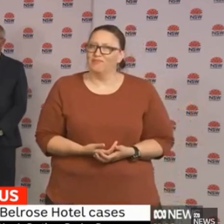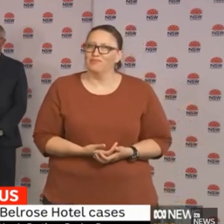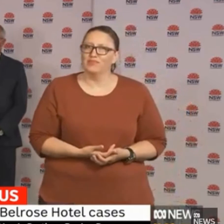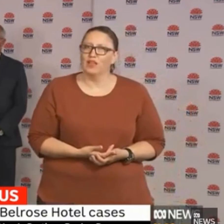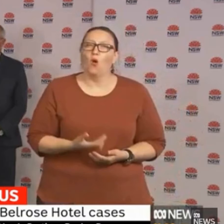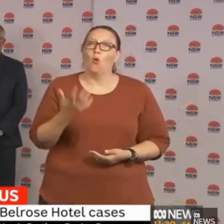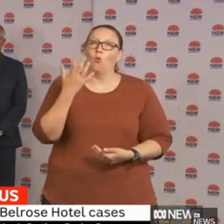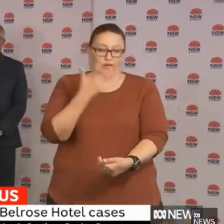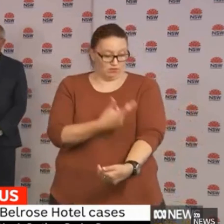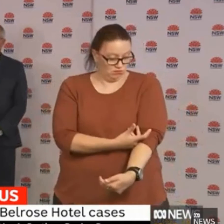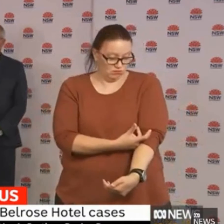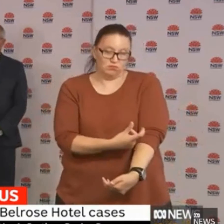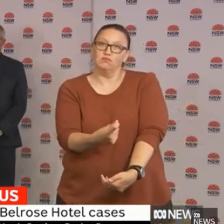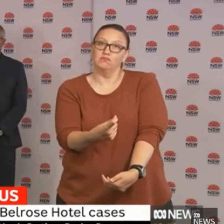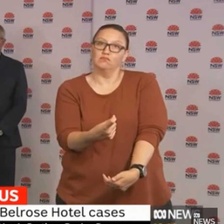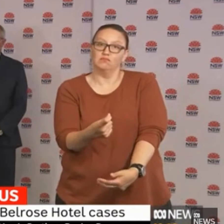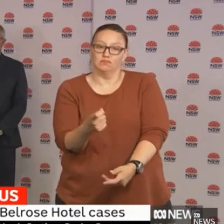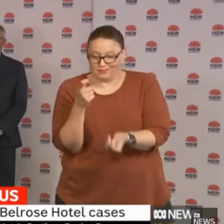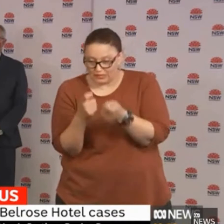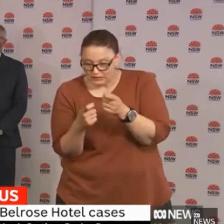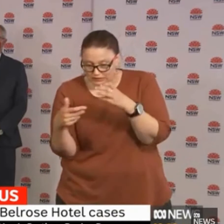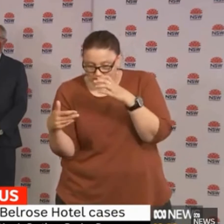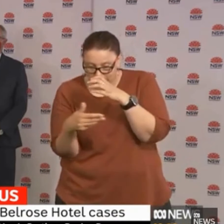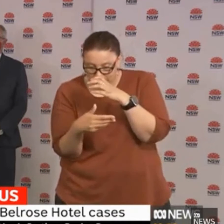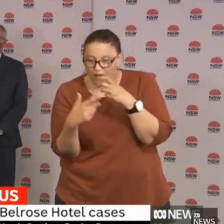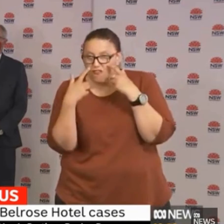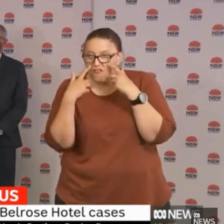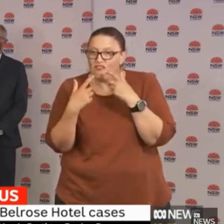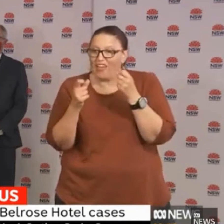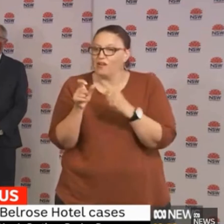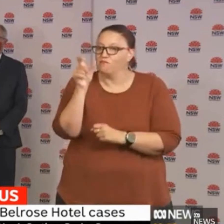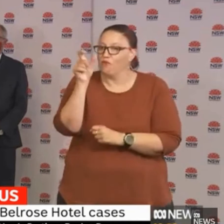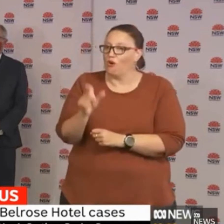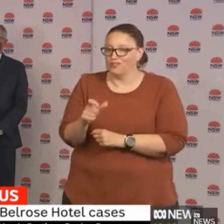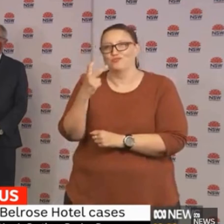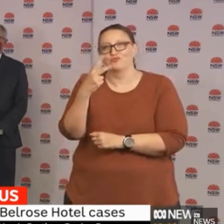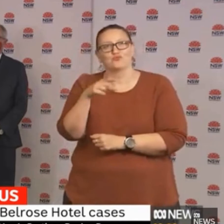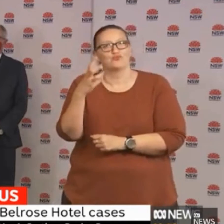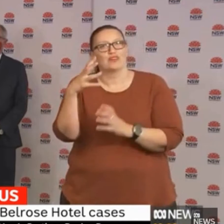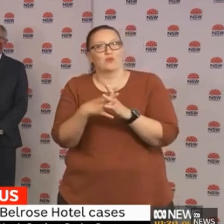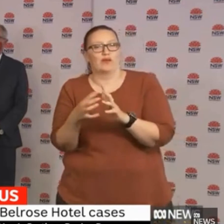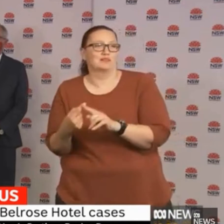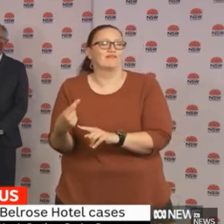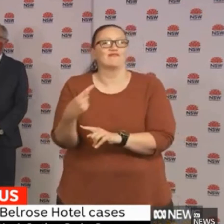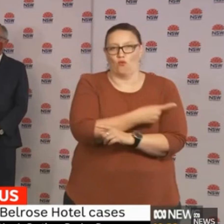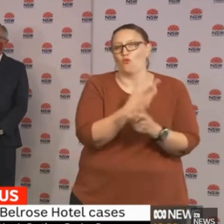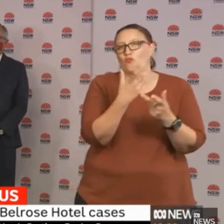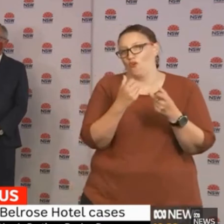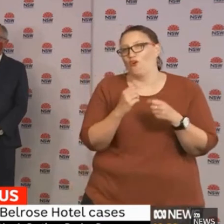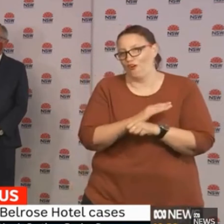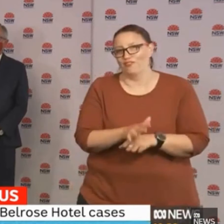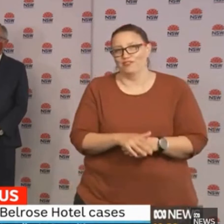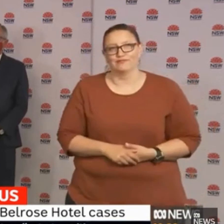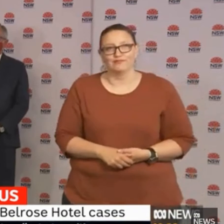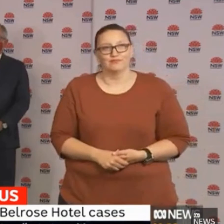much shows that it's consistent with a 2 to 3 week prior to the person being tested. So again, those two pieces